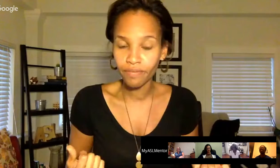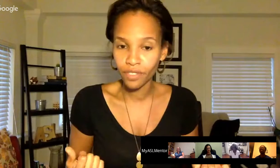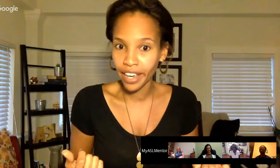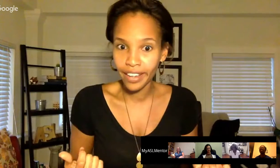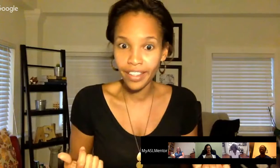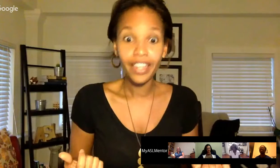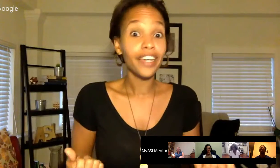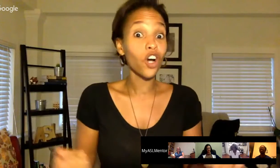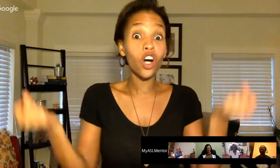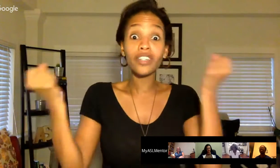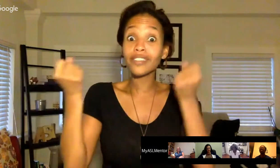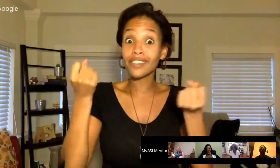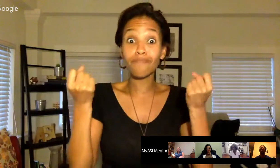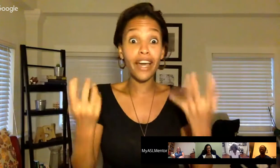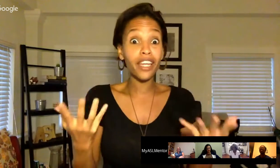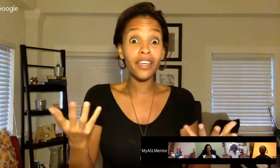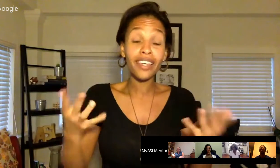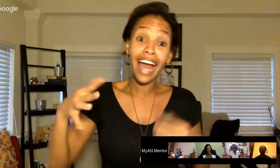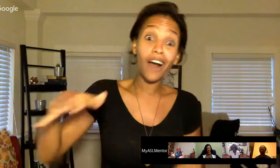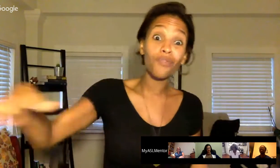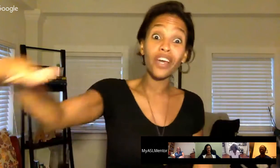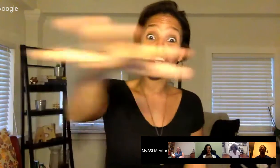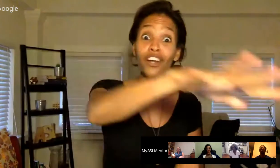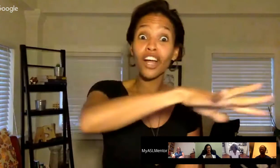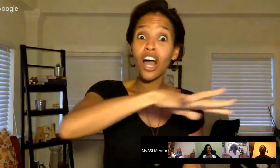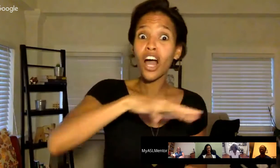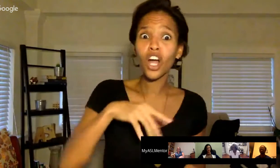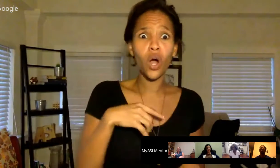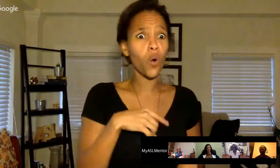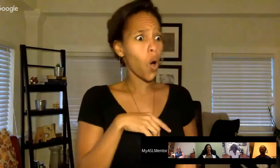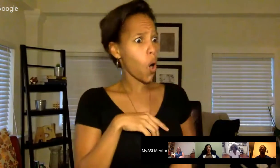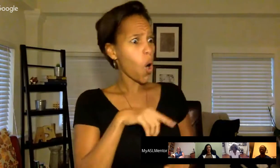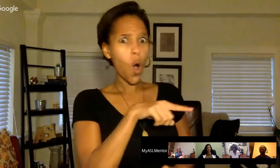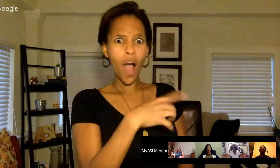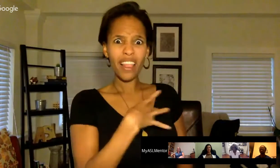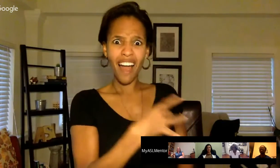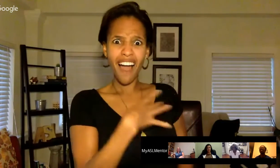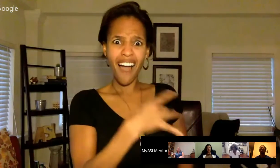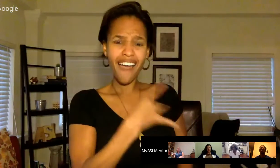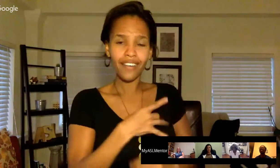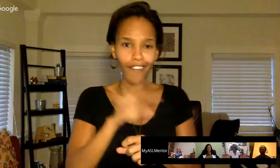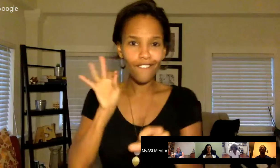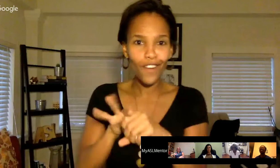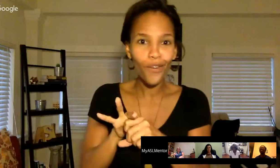saw, okay? And all it is many out there go,